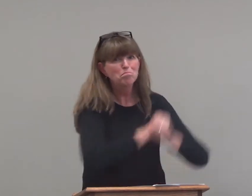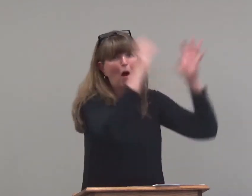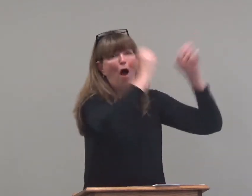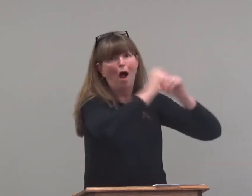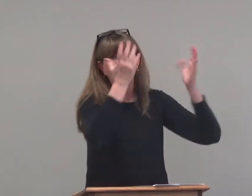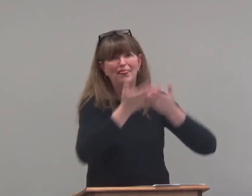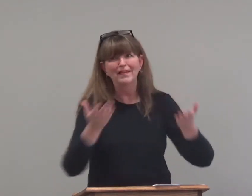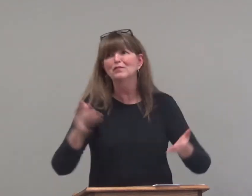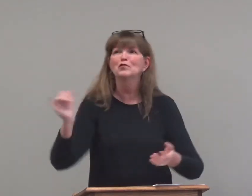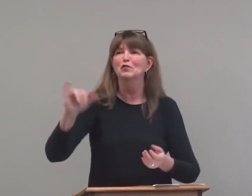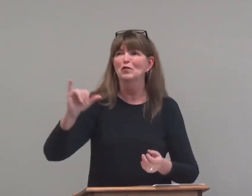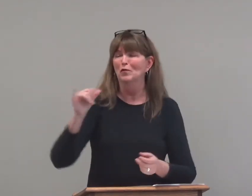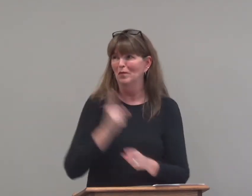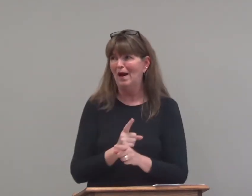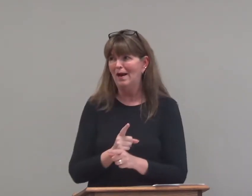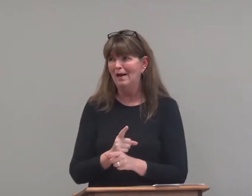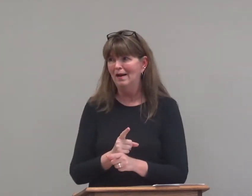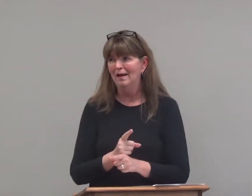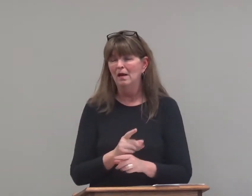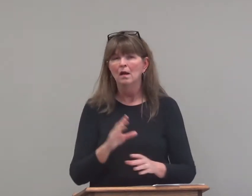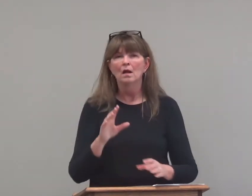and Americans who bomb things too, right?